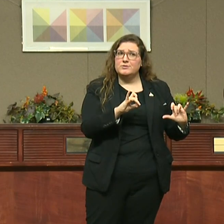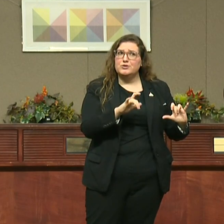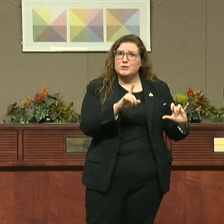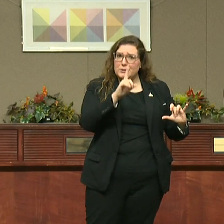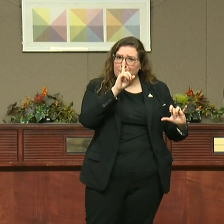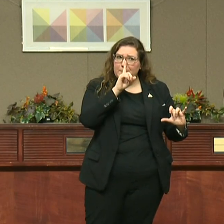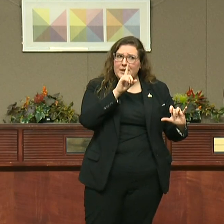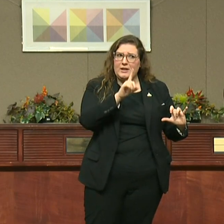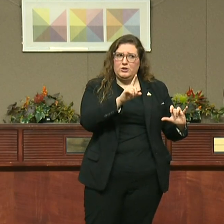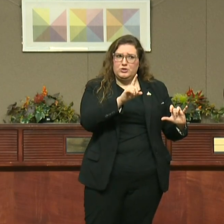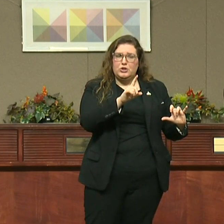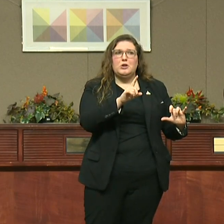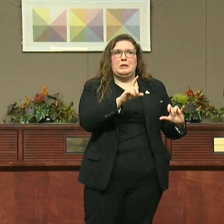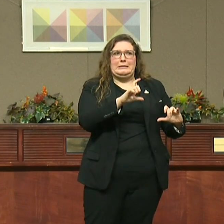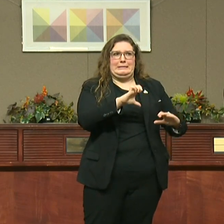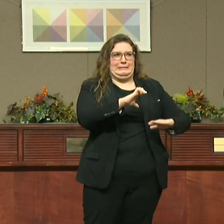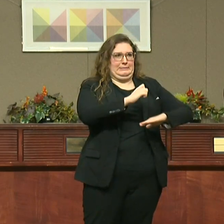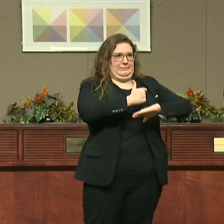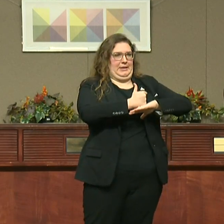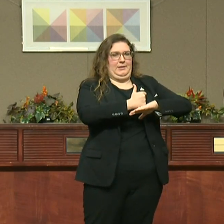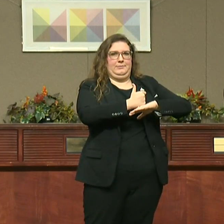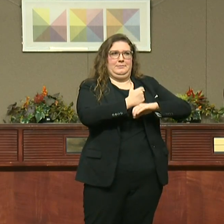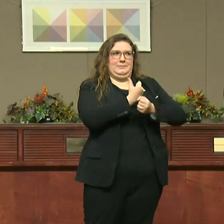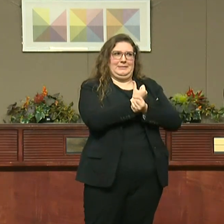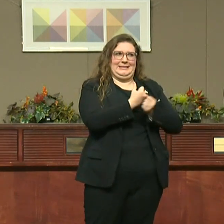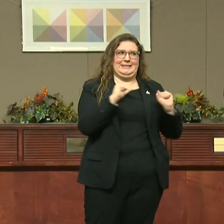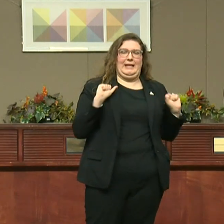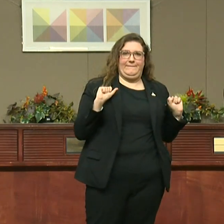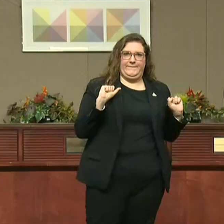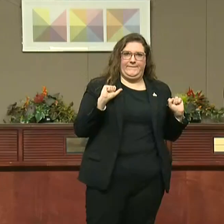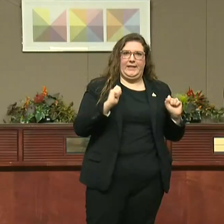a measured, safe, careful way.